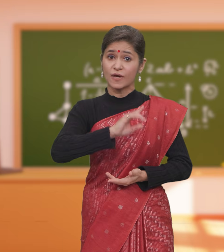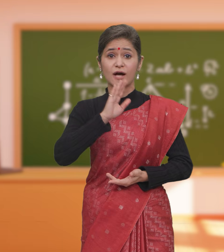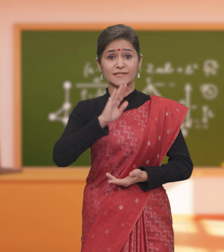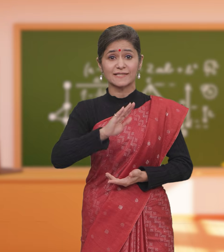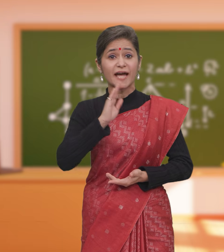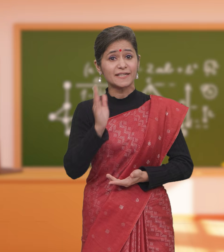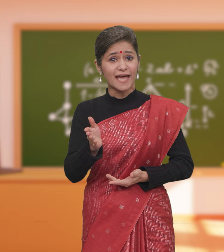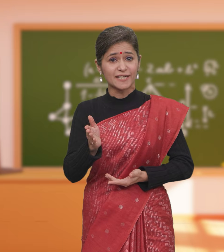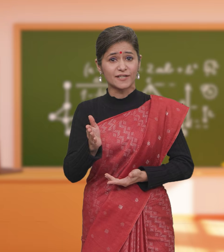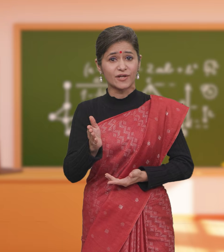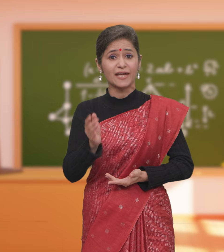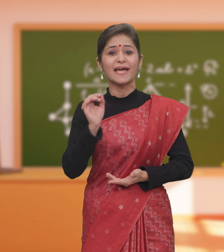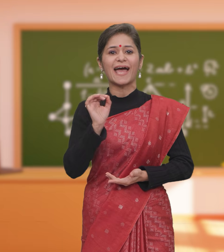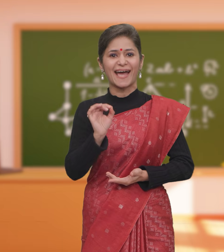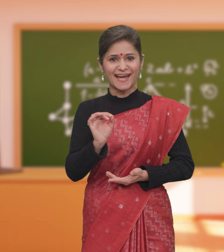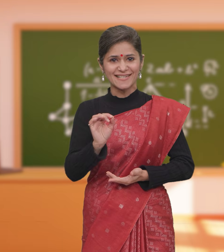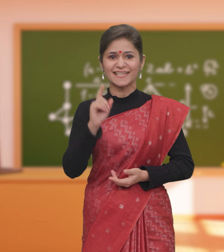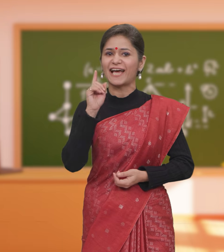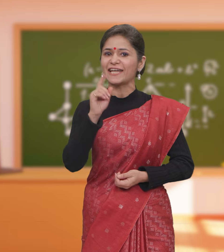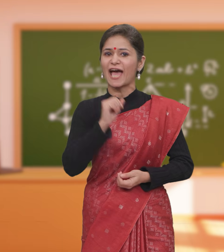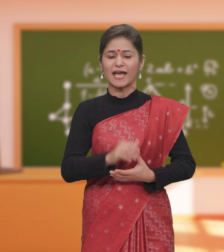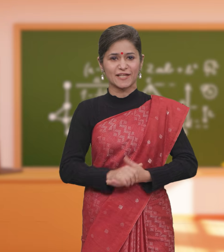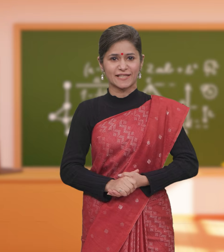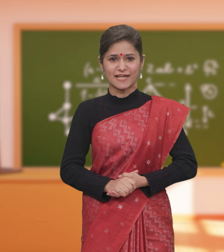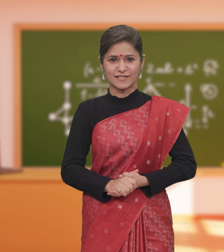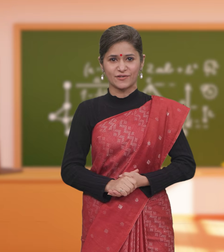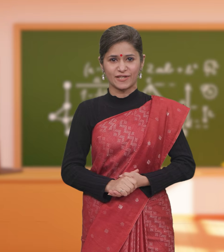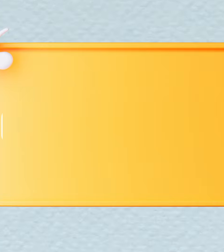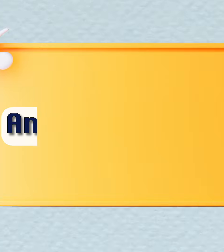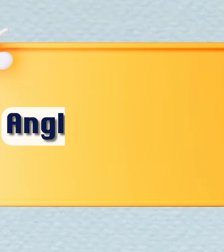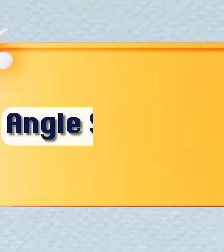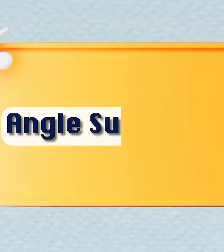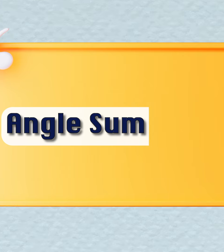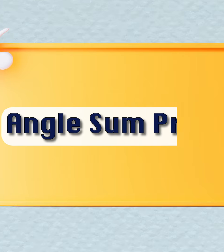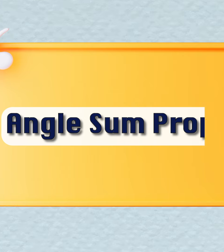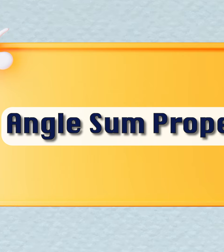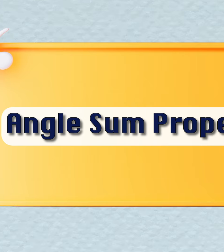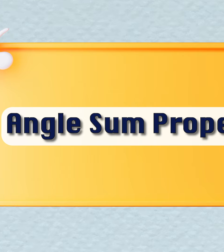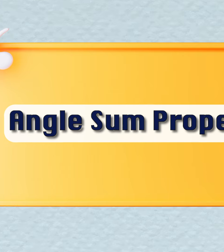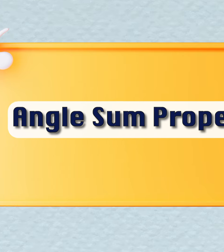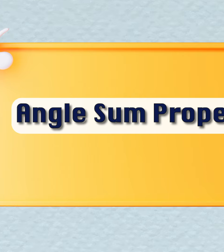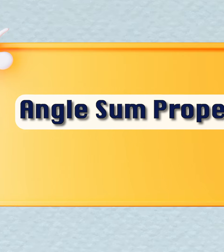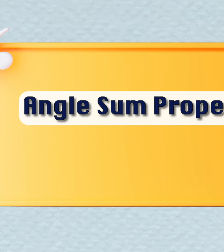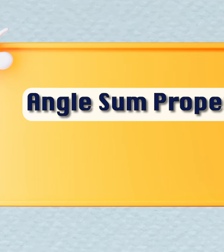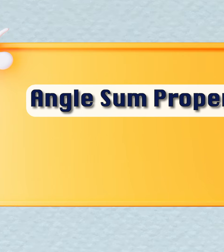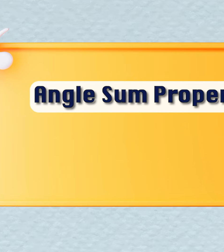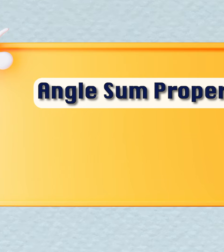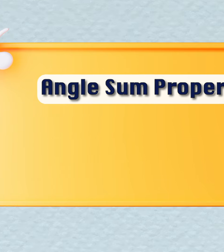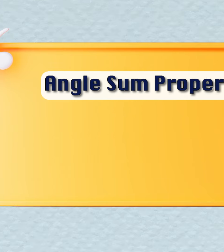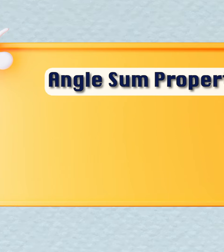a side category and an angle category. Let's delve into the angle sum